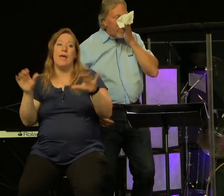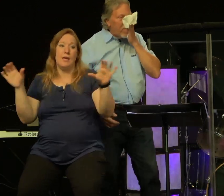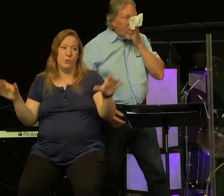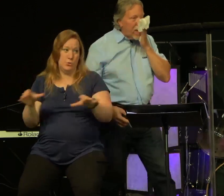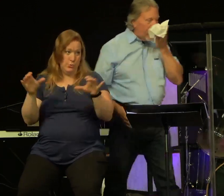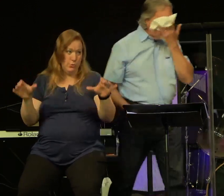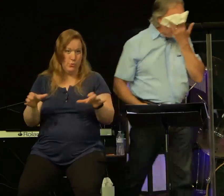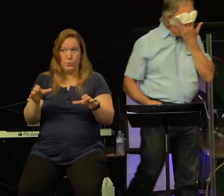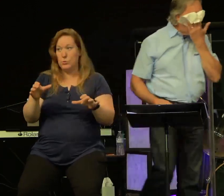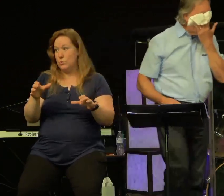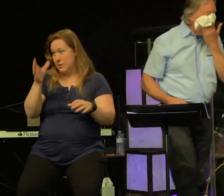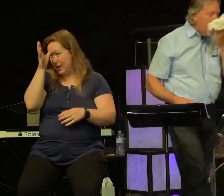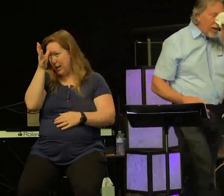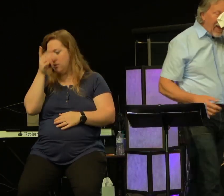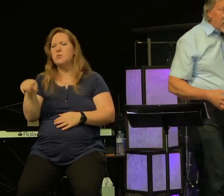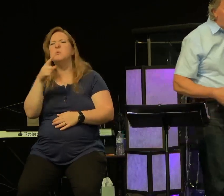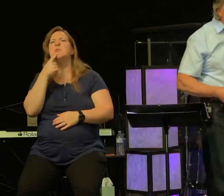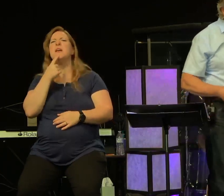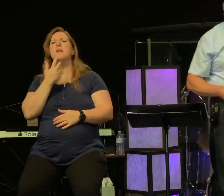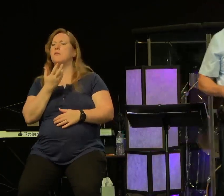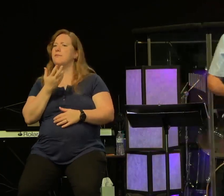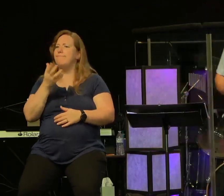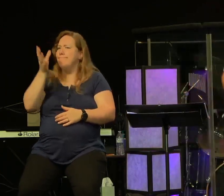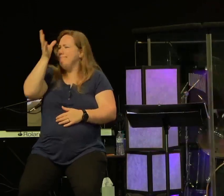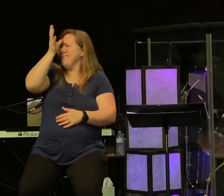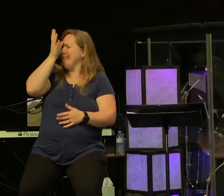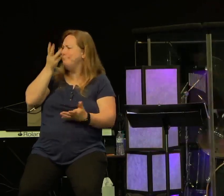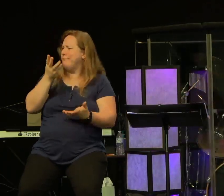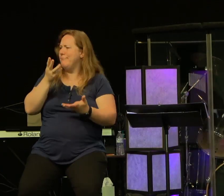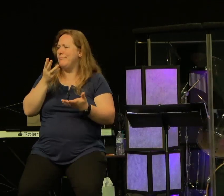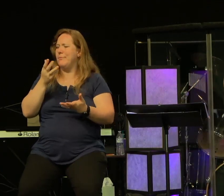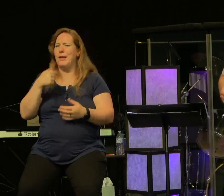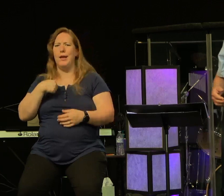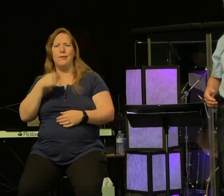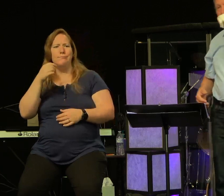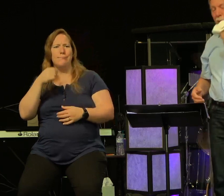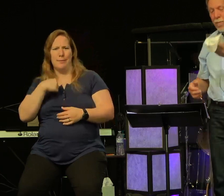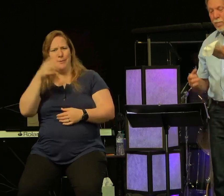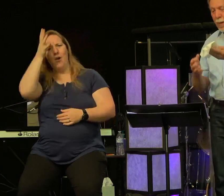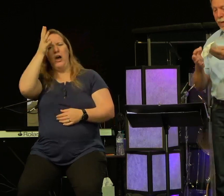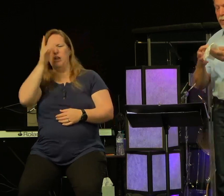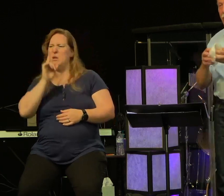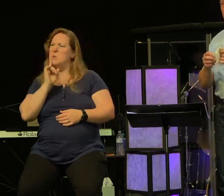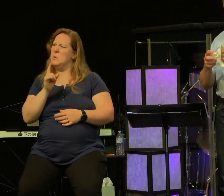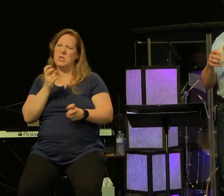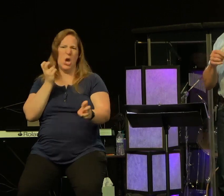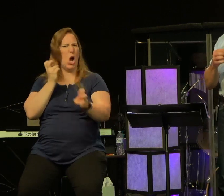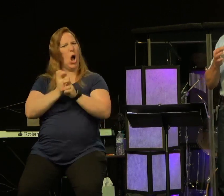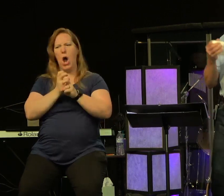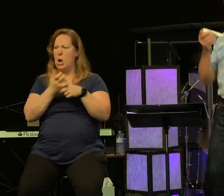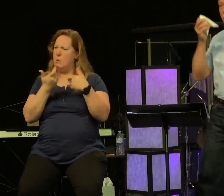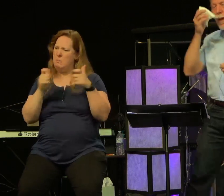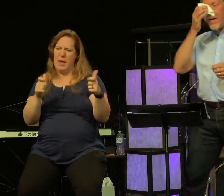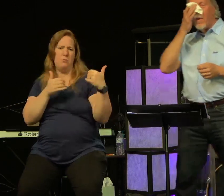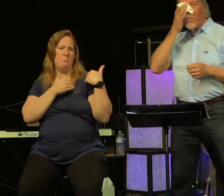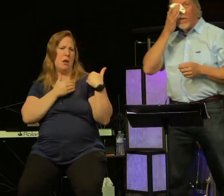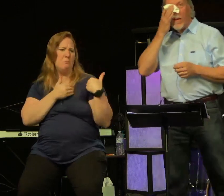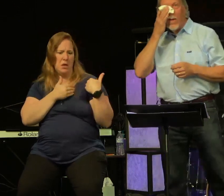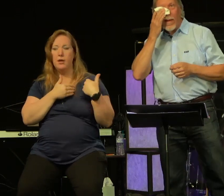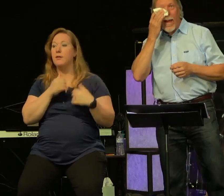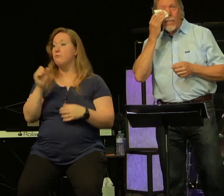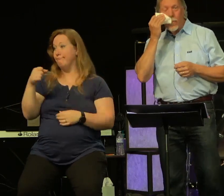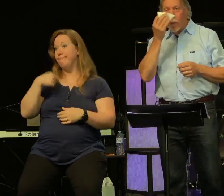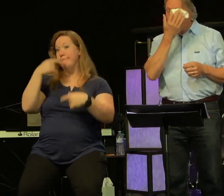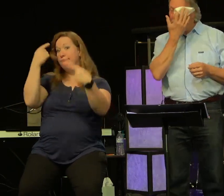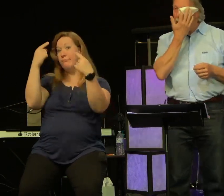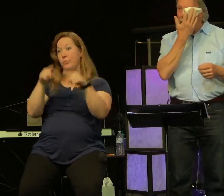dads. You say, well, you know, dads, being a dad is a challenge. It's a huge responsibility. Yeah, I agree with you